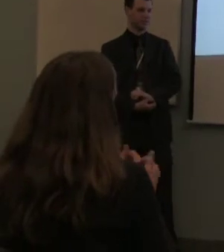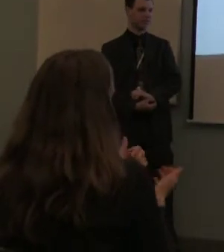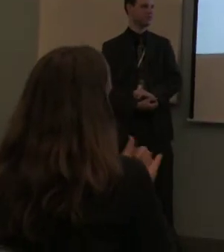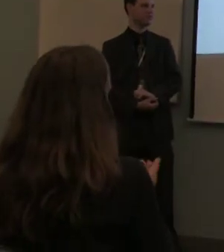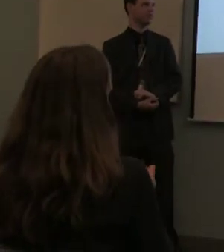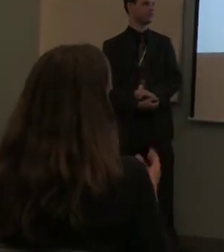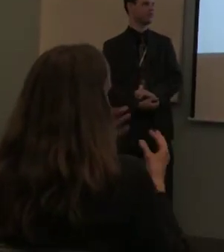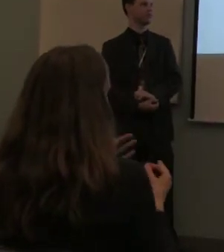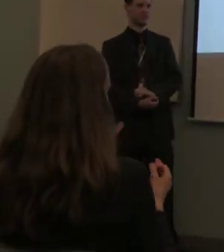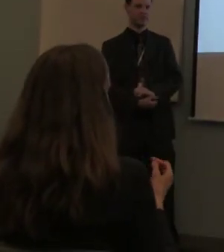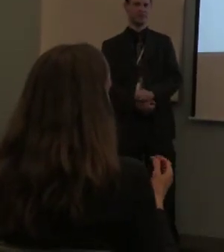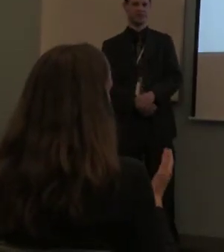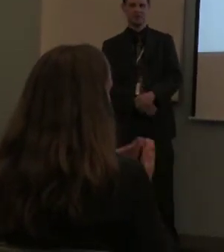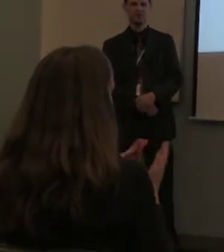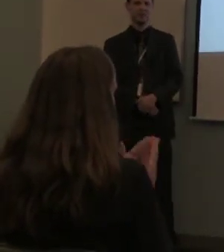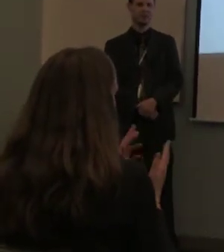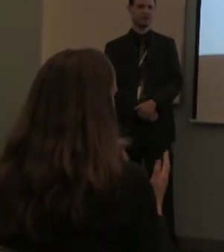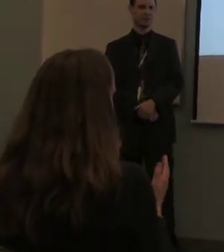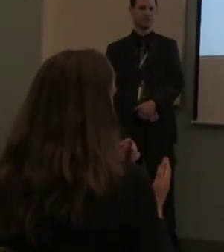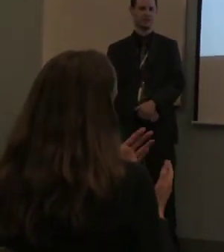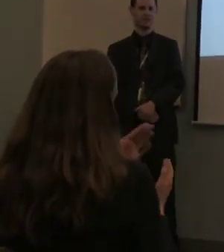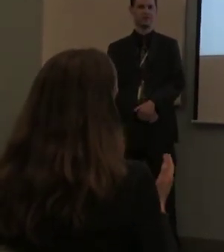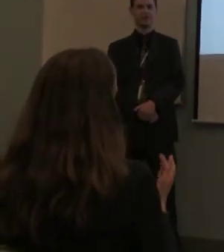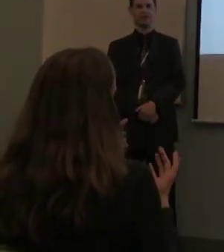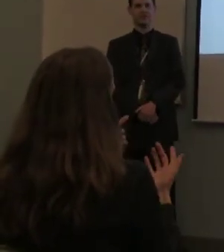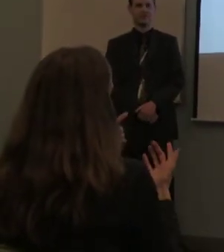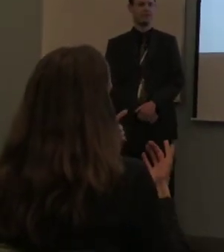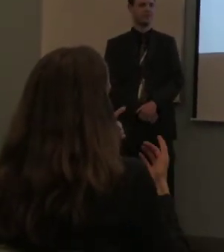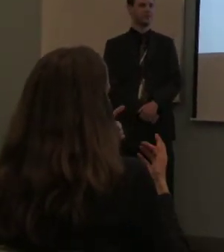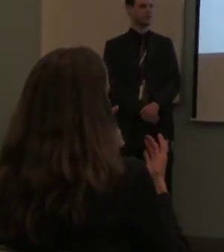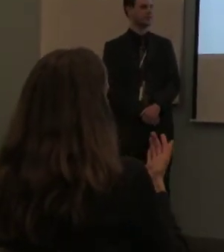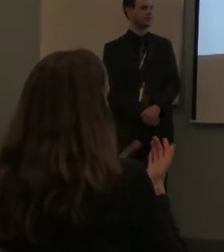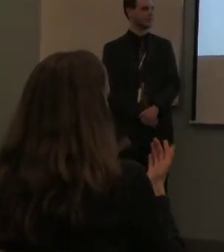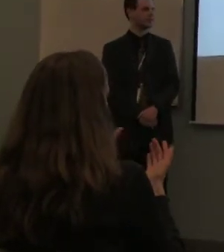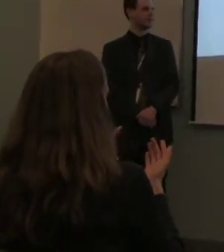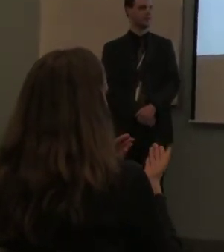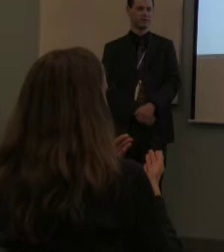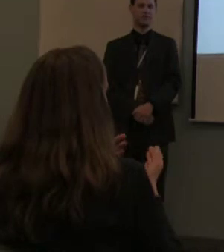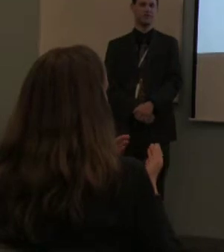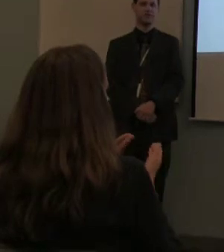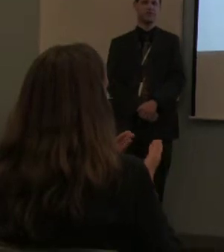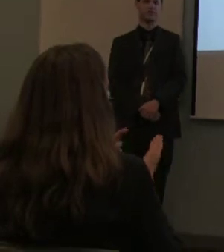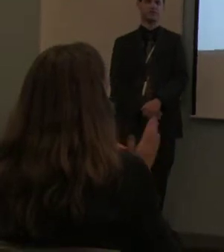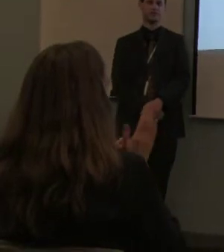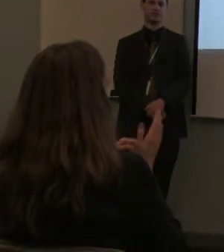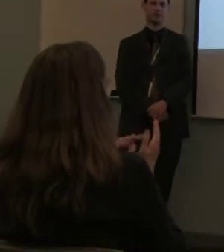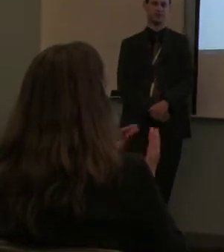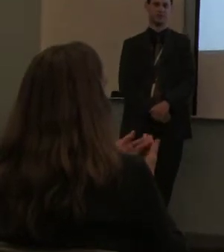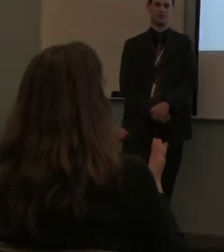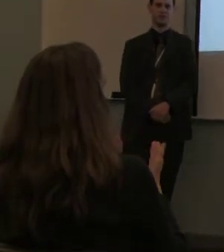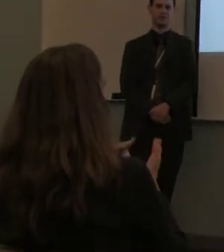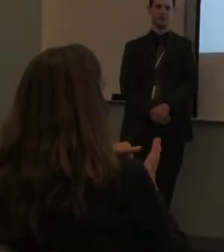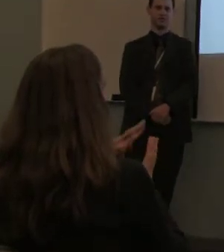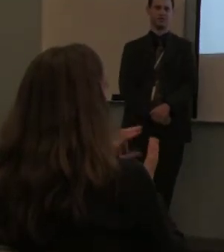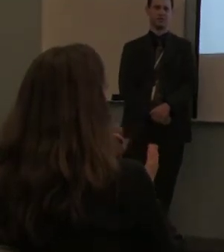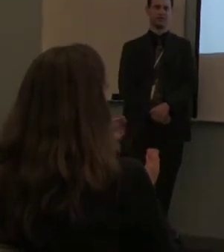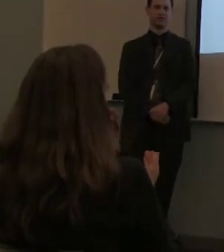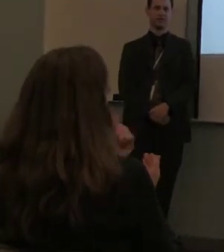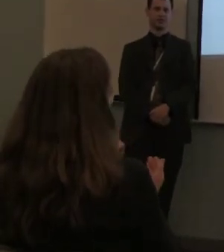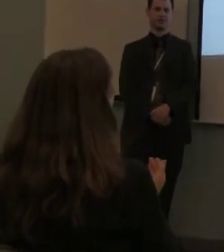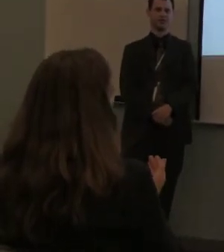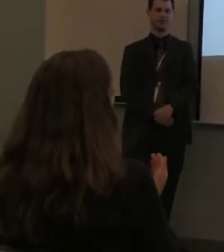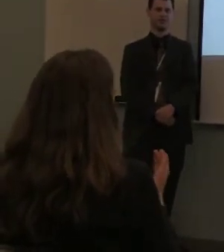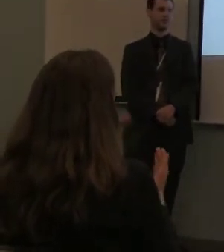I generally go there to make my decision before I decide to buy it or not. And sometimes